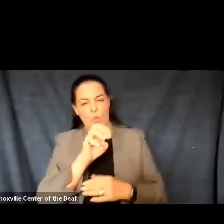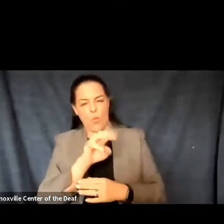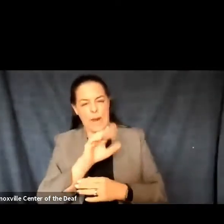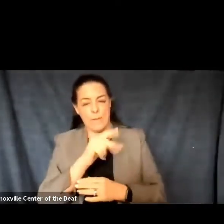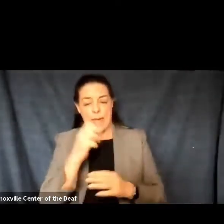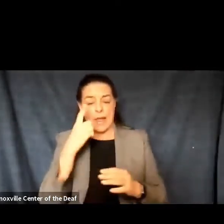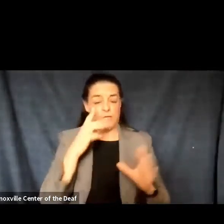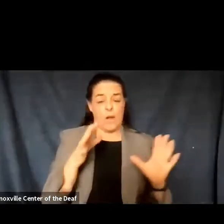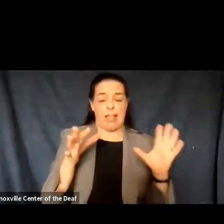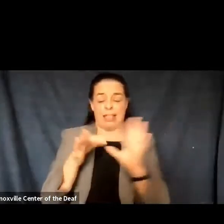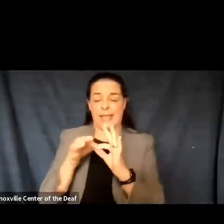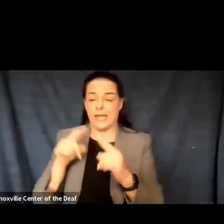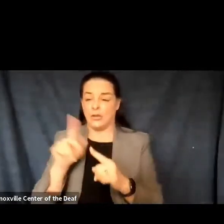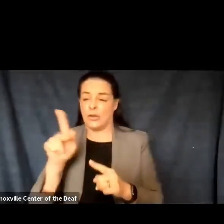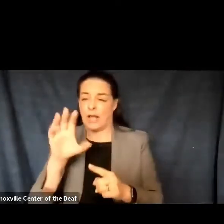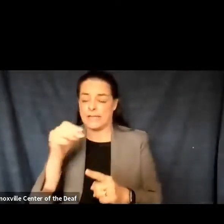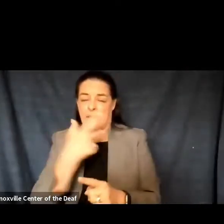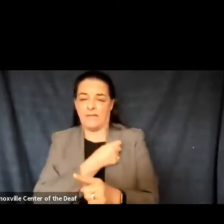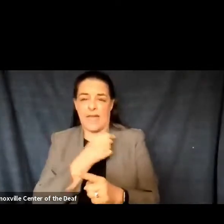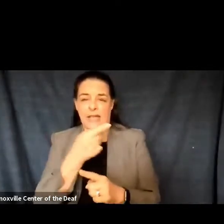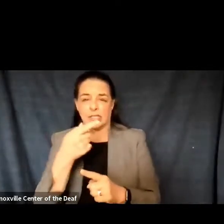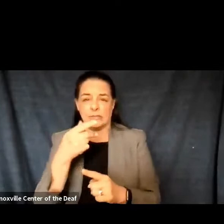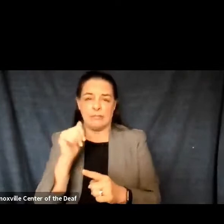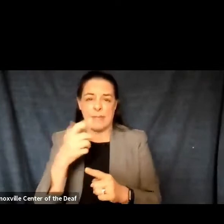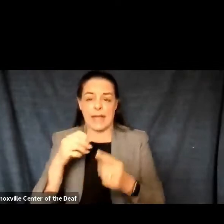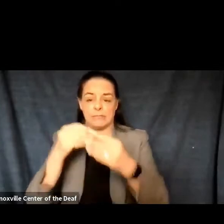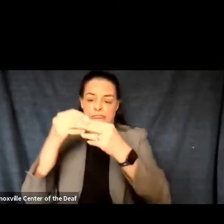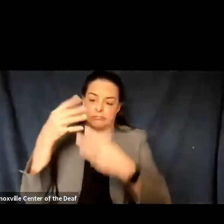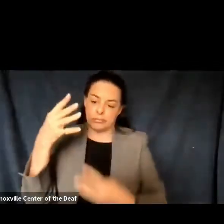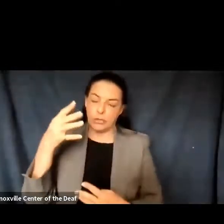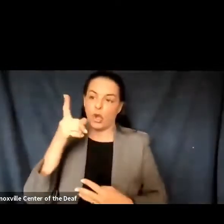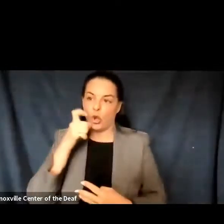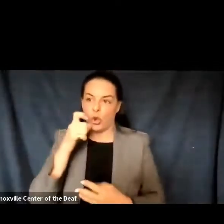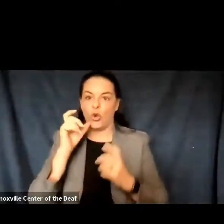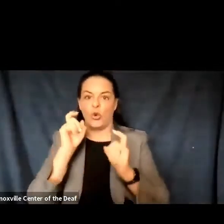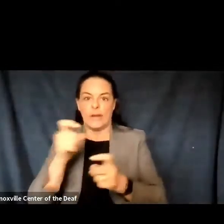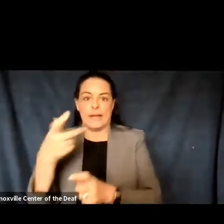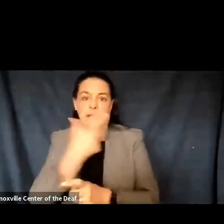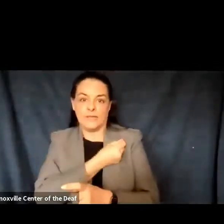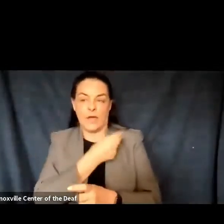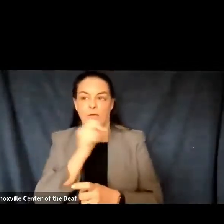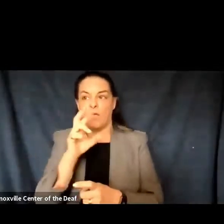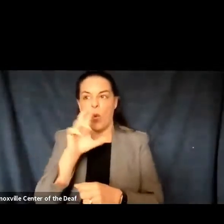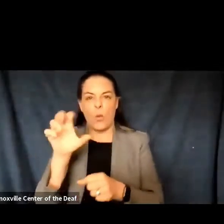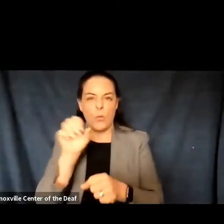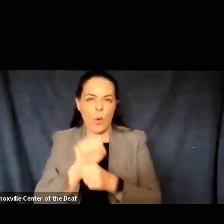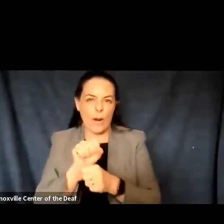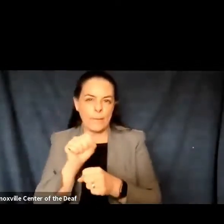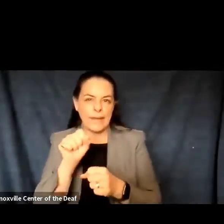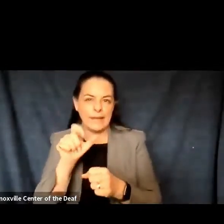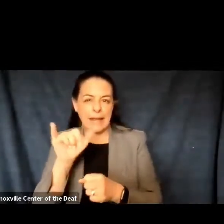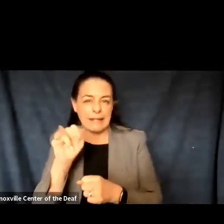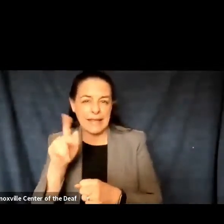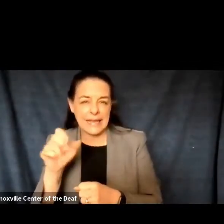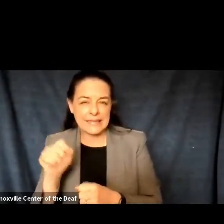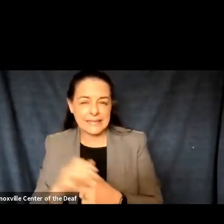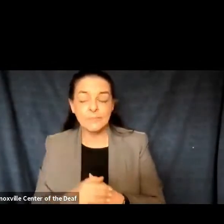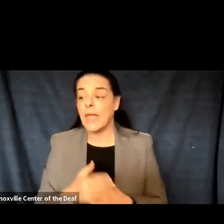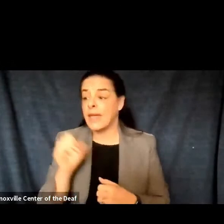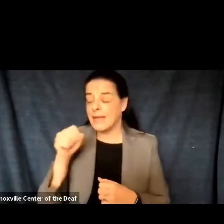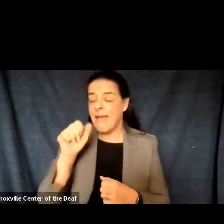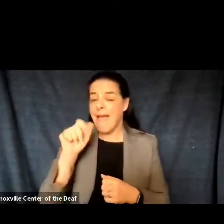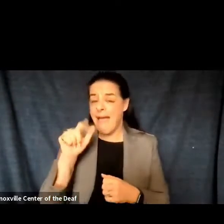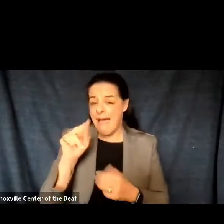Knox County vaccination page that lists major providers and links to their registration or appointment portals? Yeah, Alan, that's a great